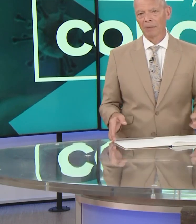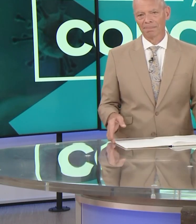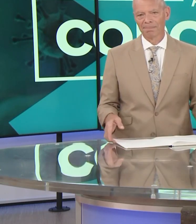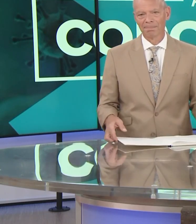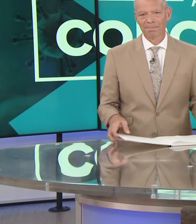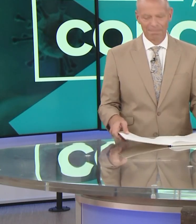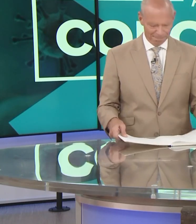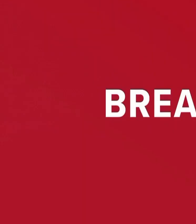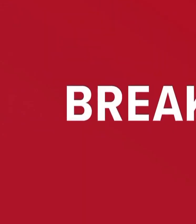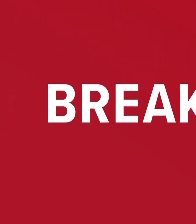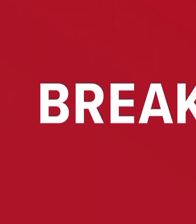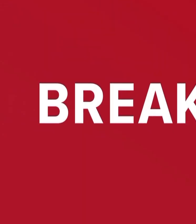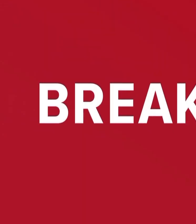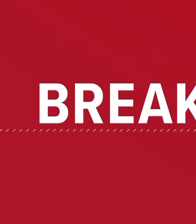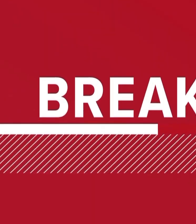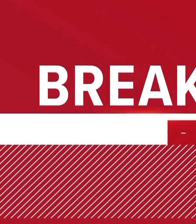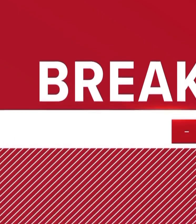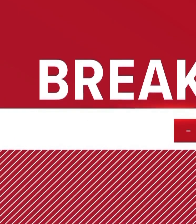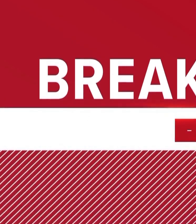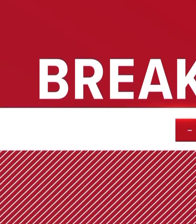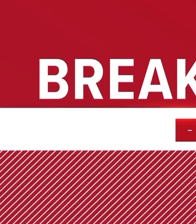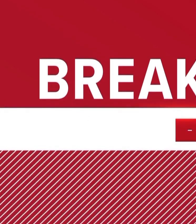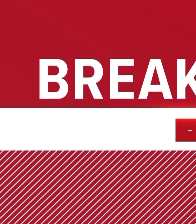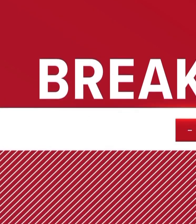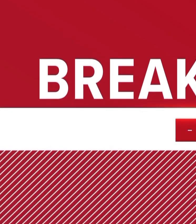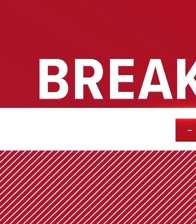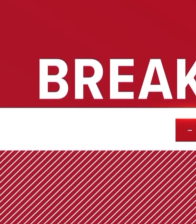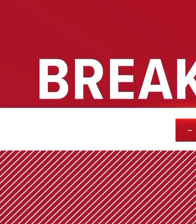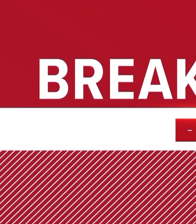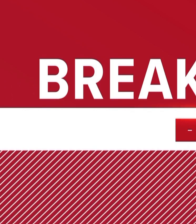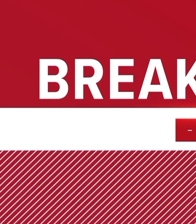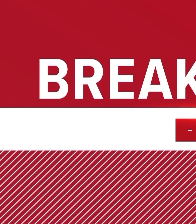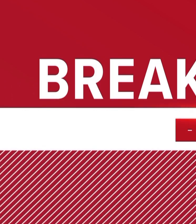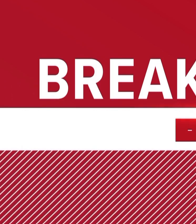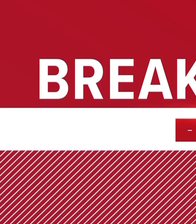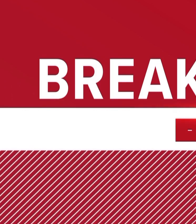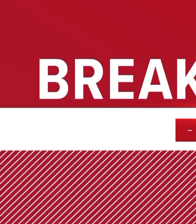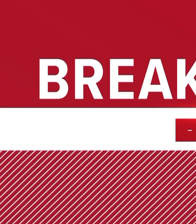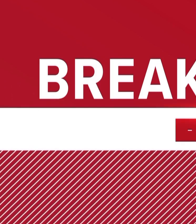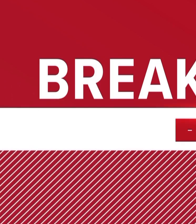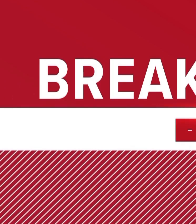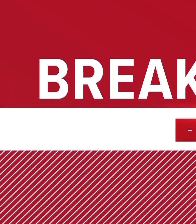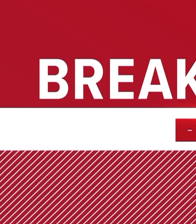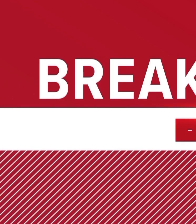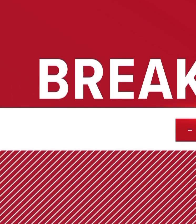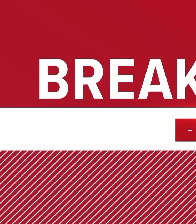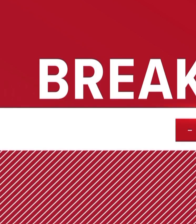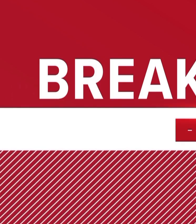programming.